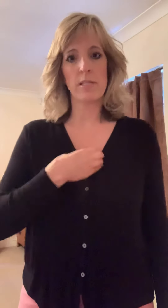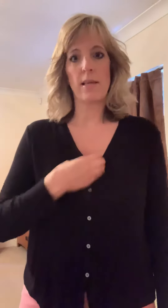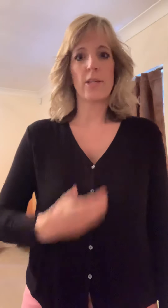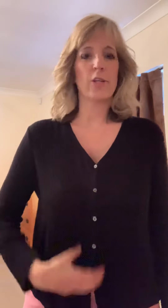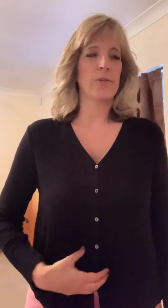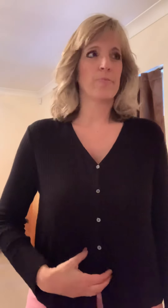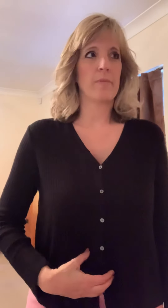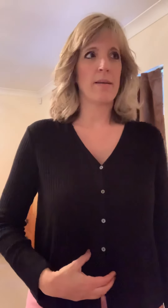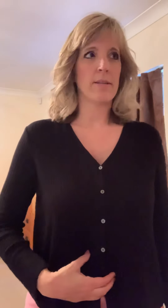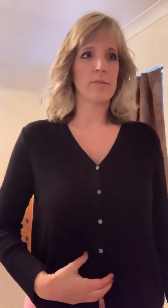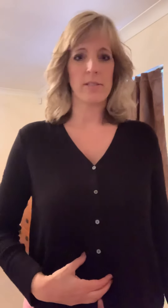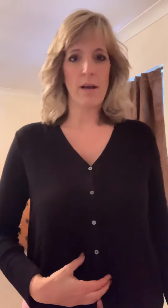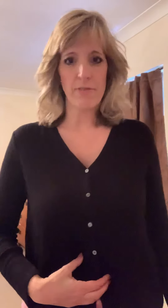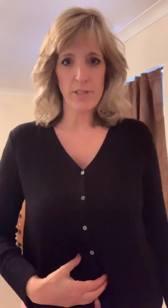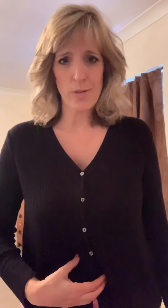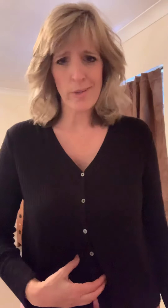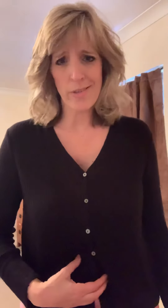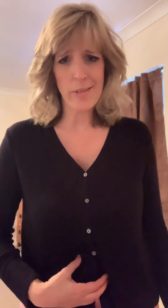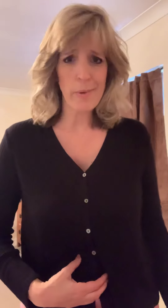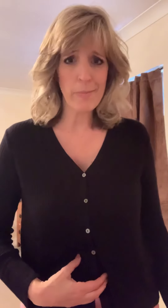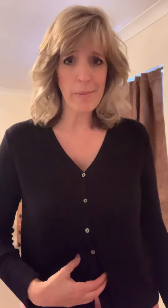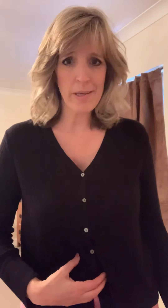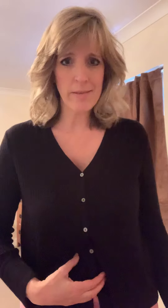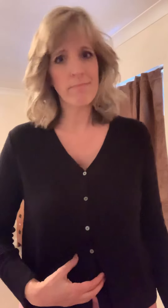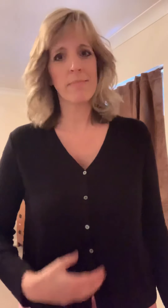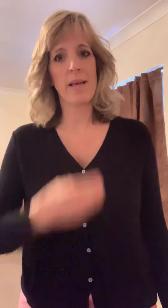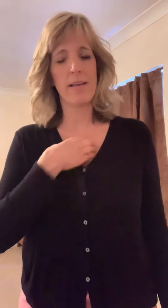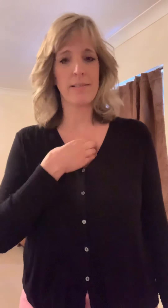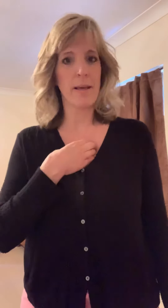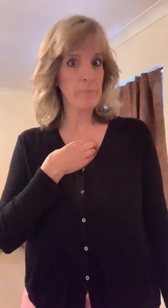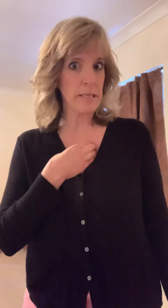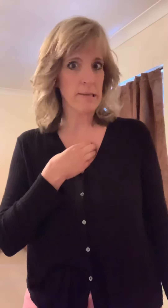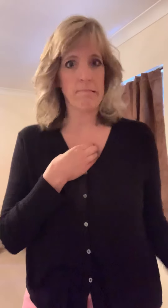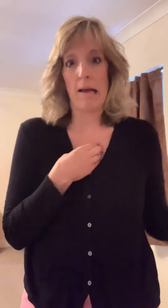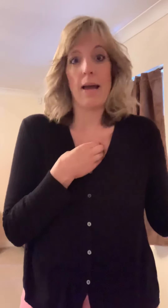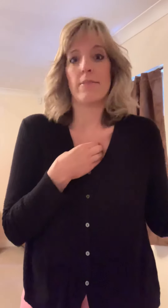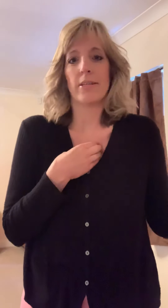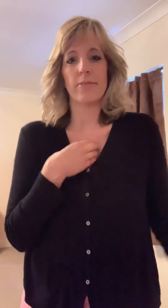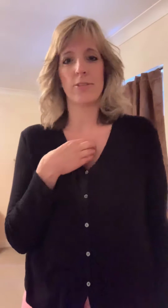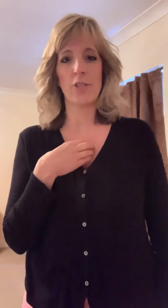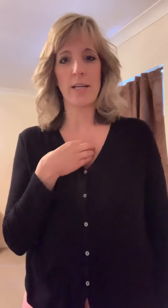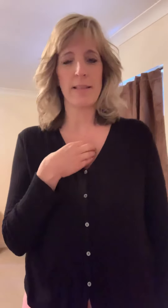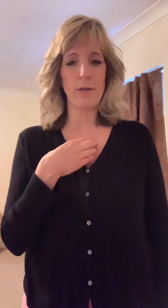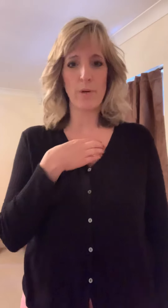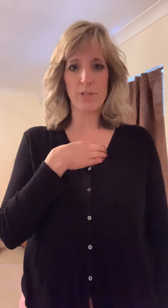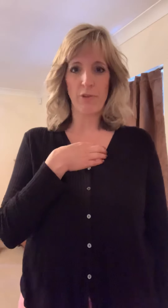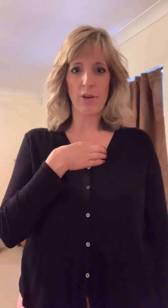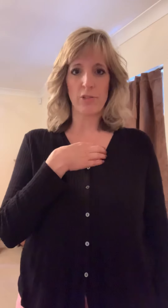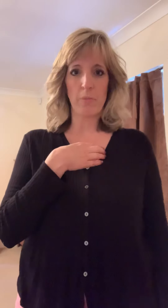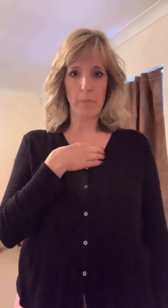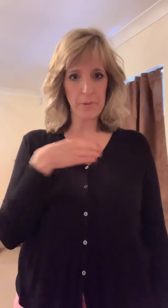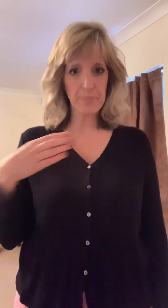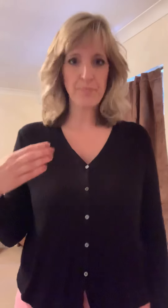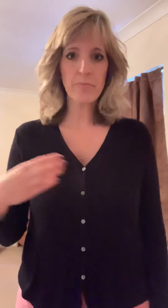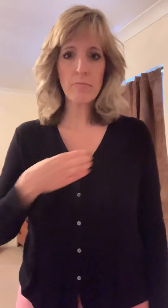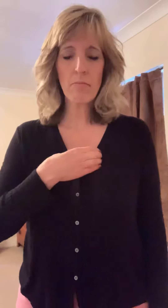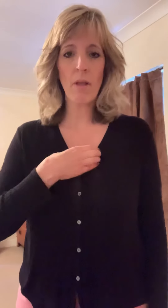like your, I don't know, esophagus going to your stomach maybe, and it's empty. I don't know. I was trying to think of ways for y'all to remember.